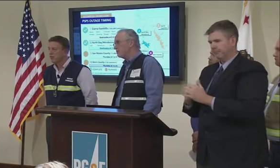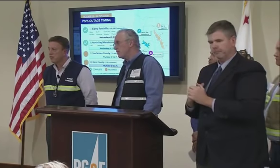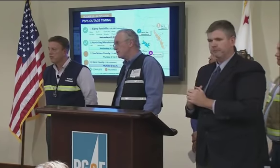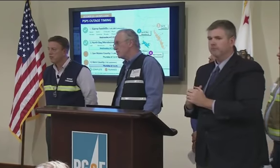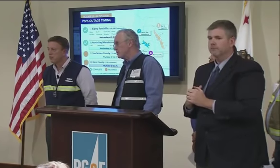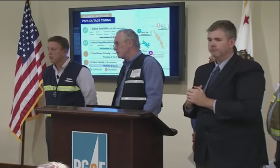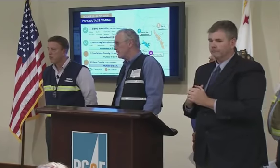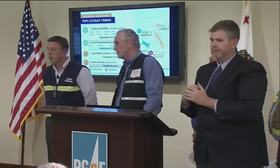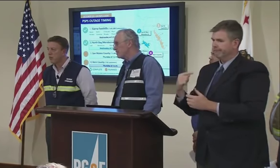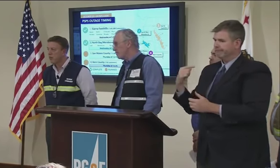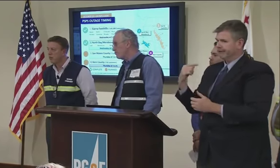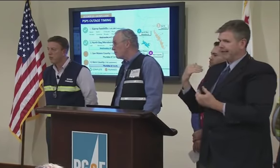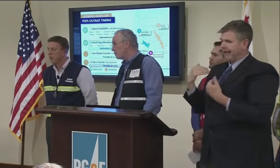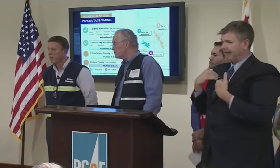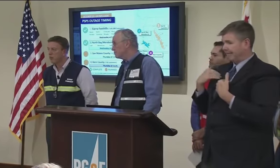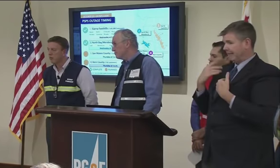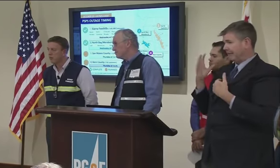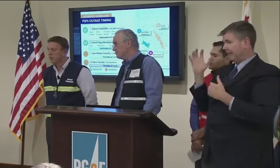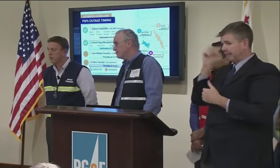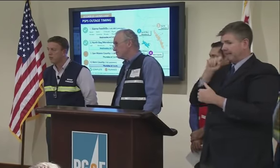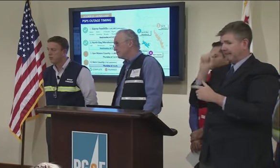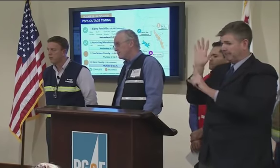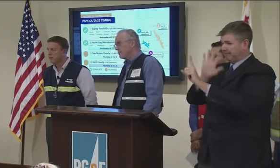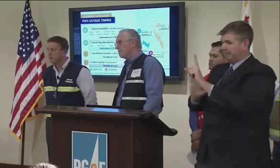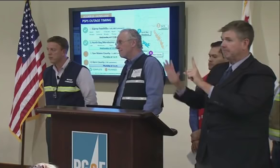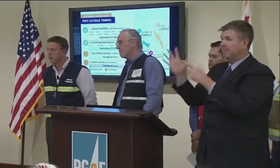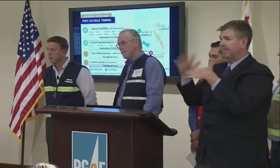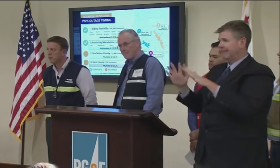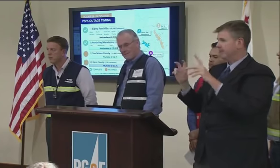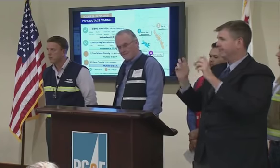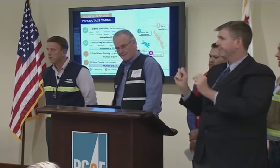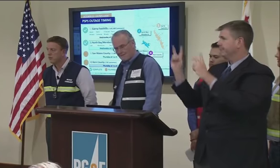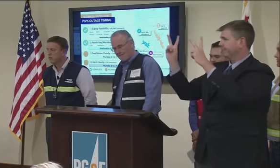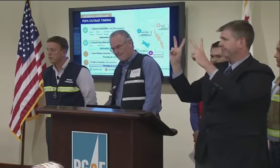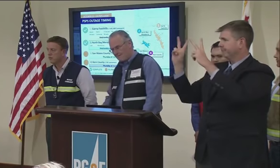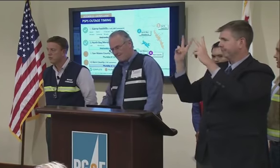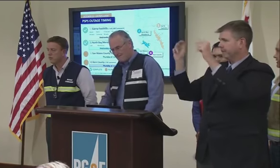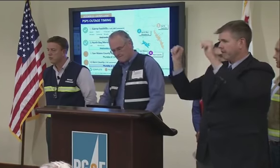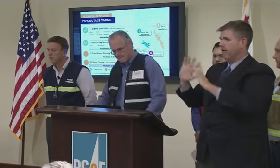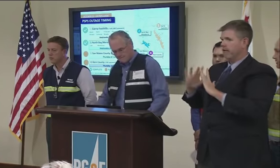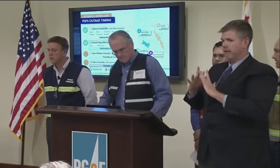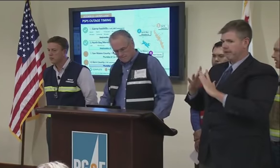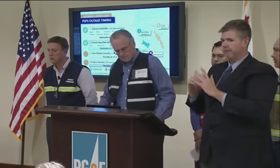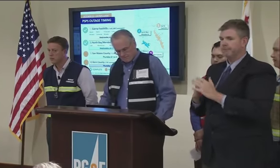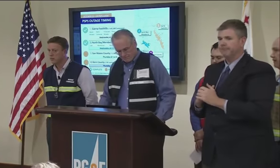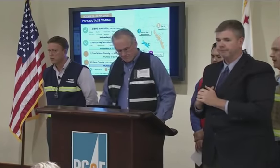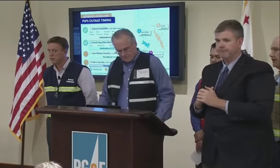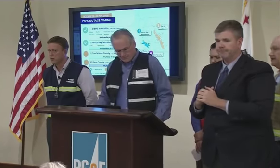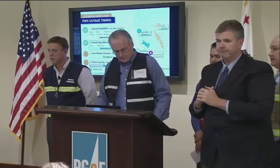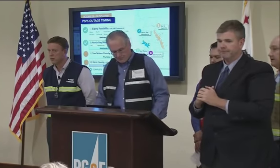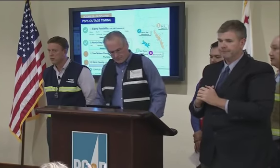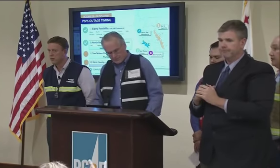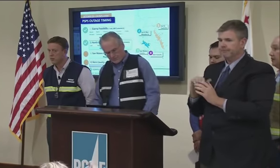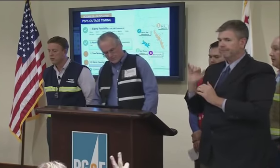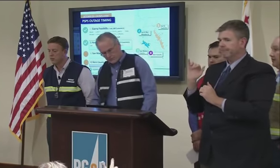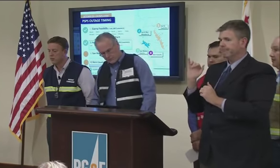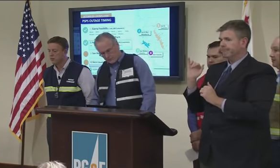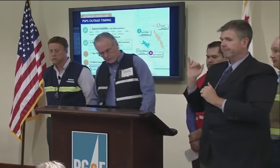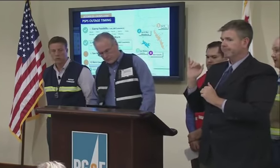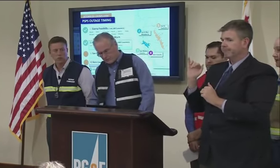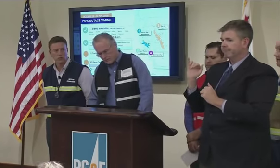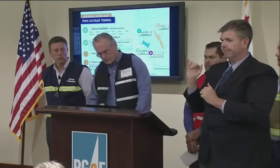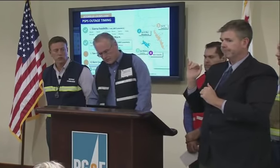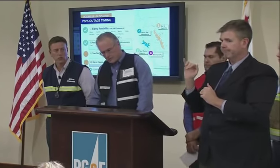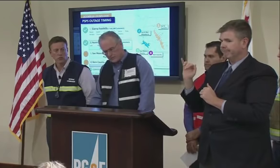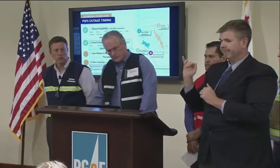we have a much better look at this about this time tomorrow. We're still 72 hours out, so I know Scott's going to be getting data overnight and into tomorrow, and I'll be able